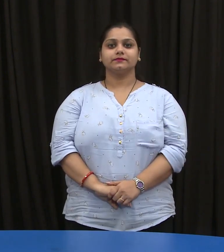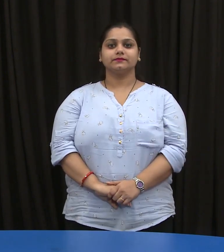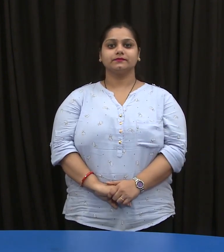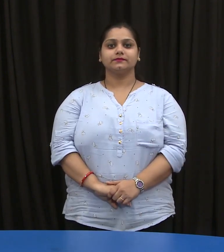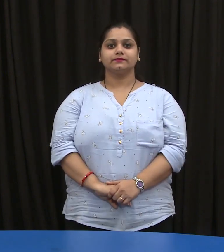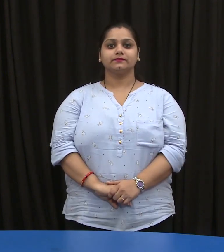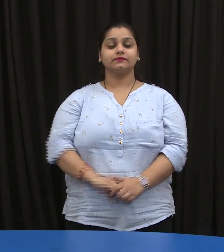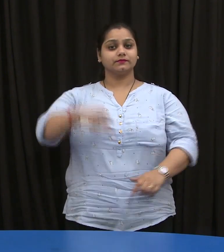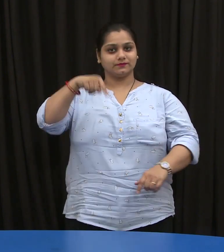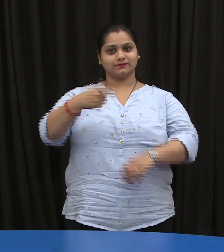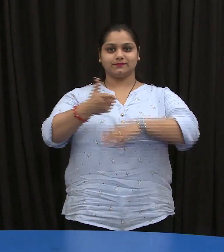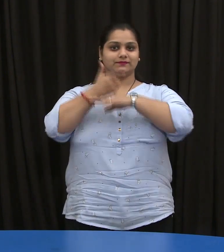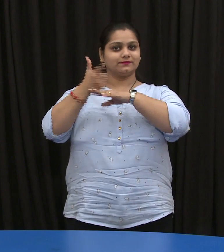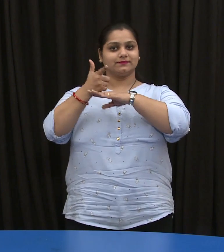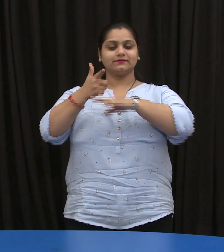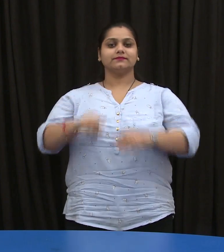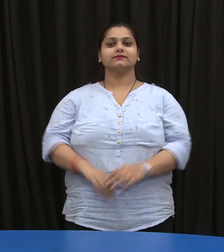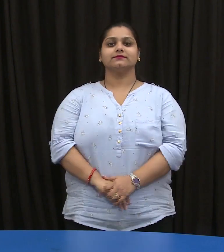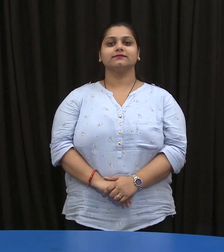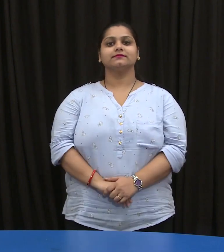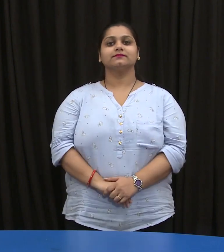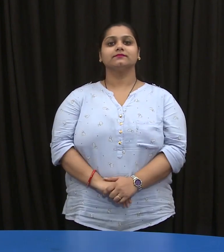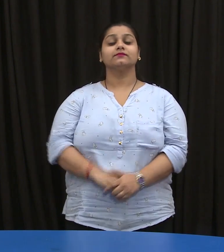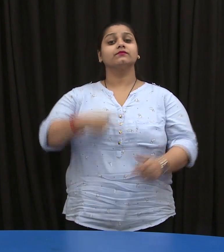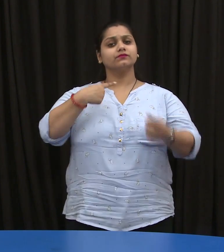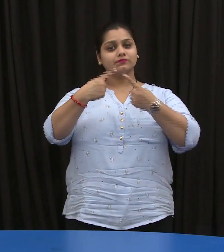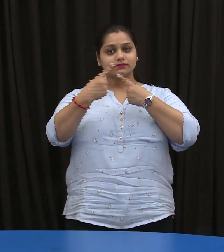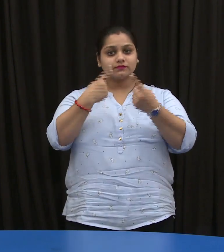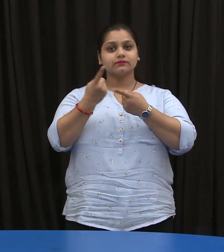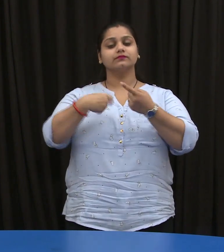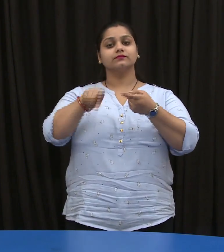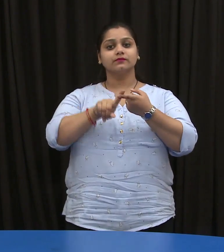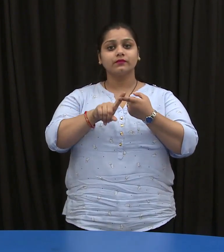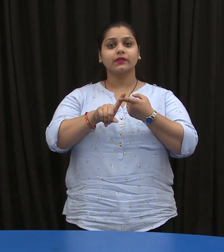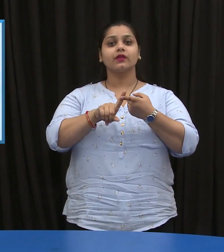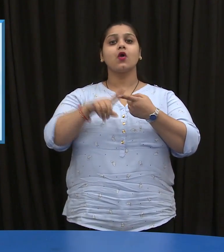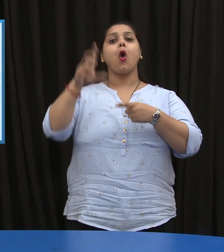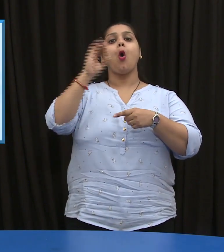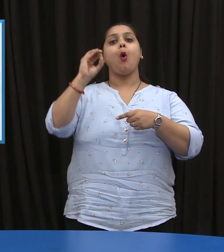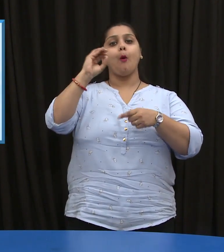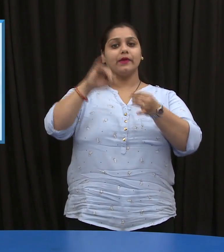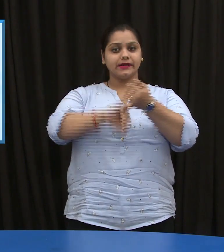In this video, we will talk about operating system,